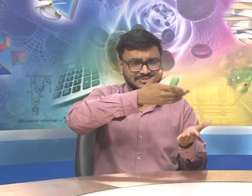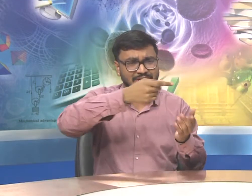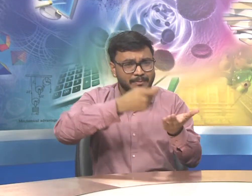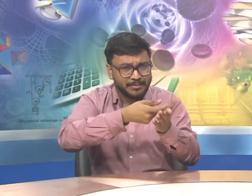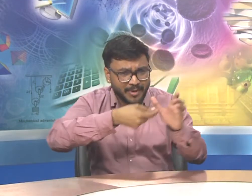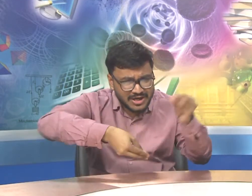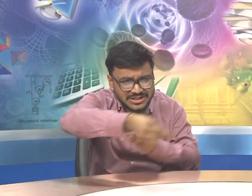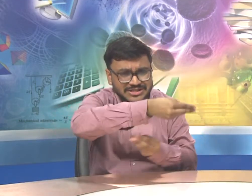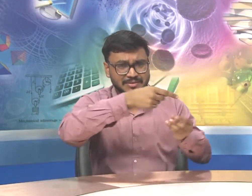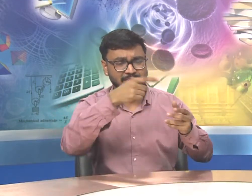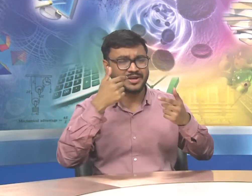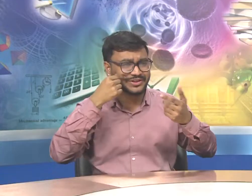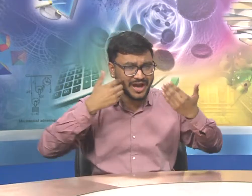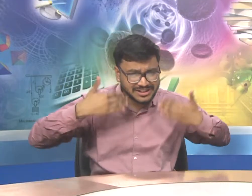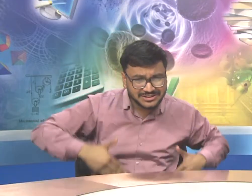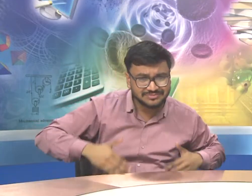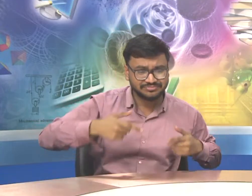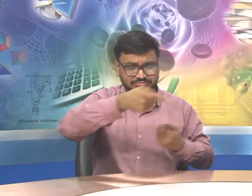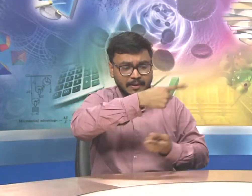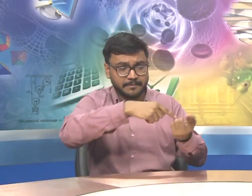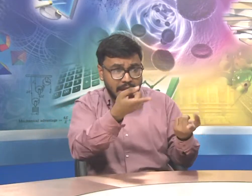encroaches upon our fundamental right.